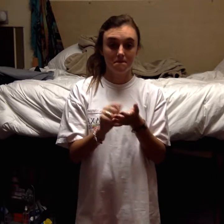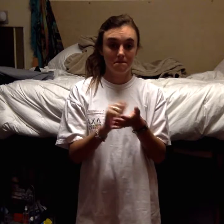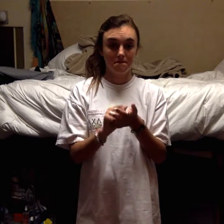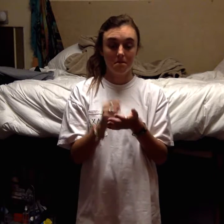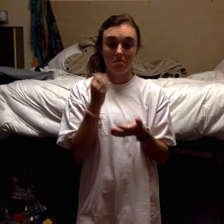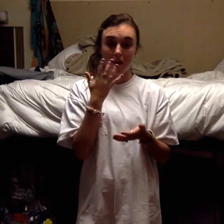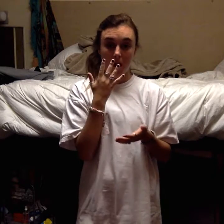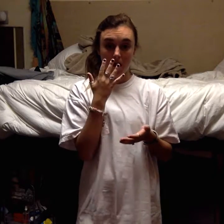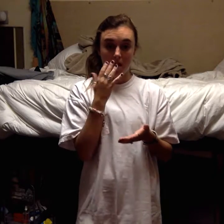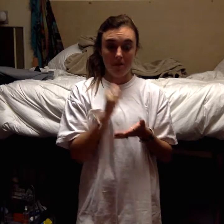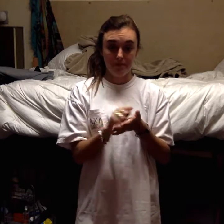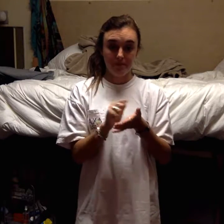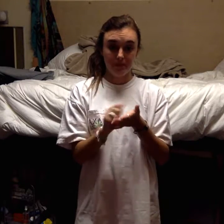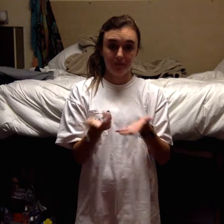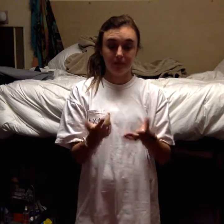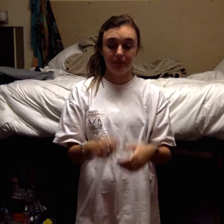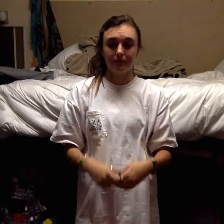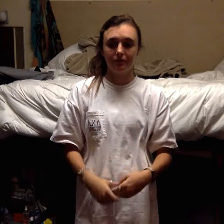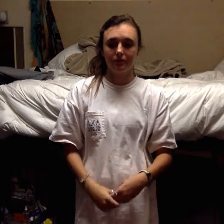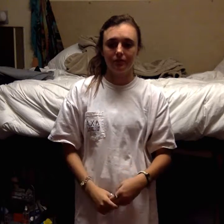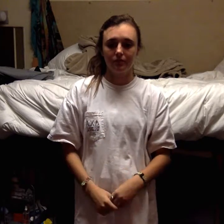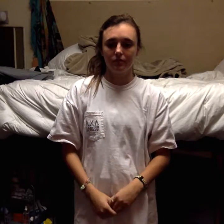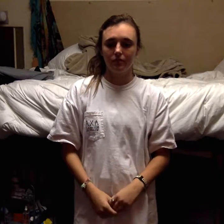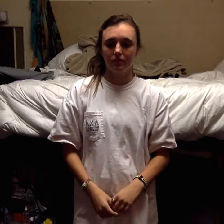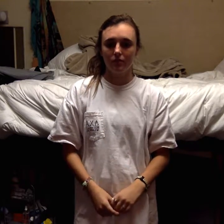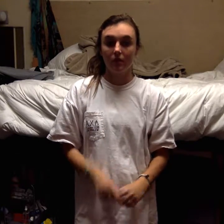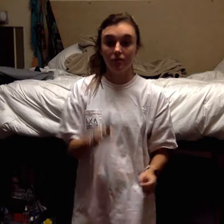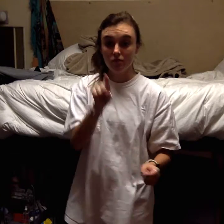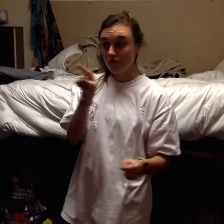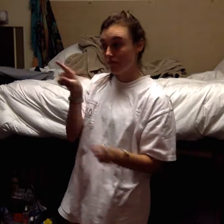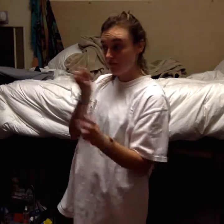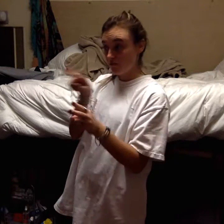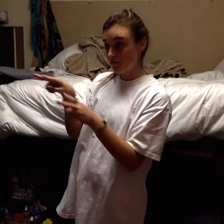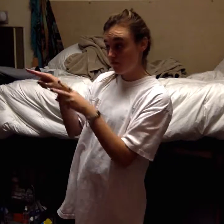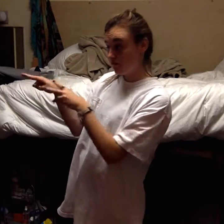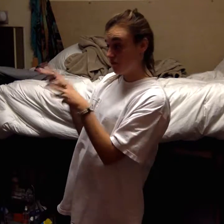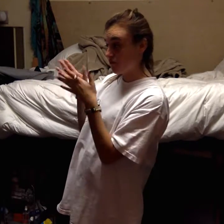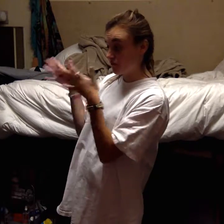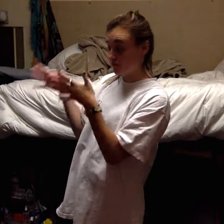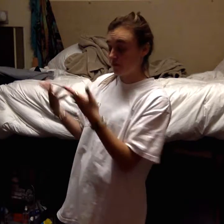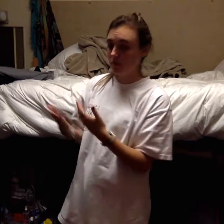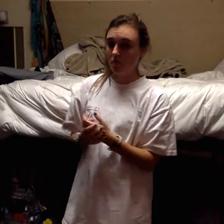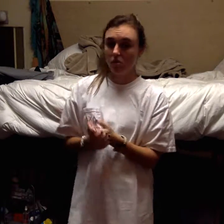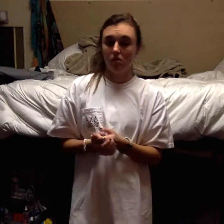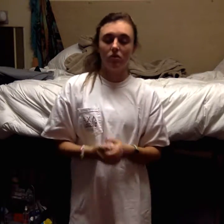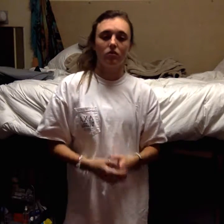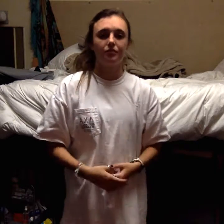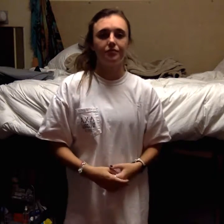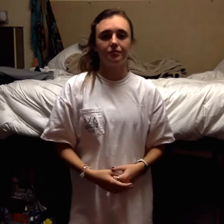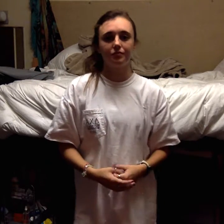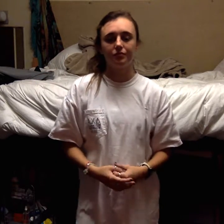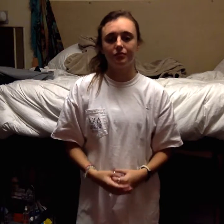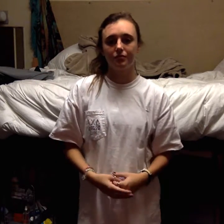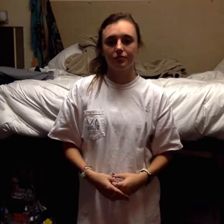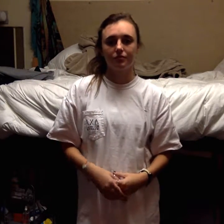Very good. Look over here, please. There's another way that you can show